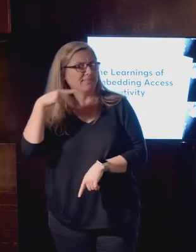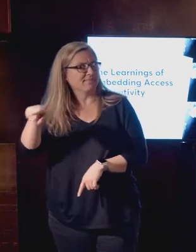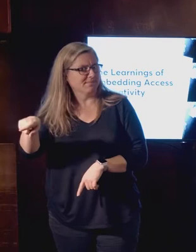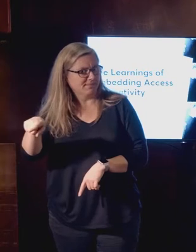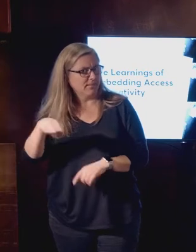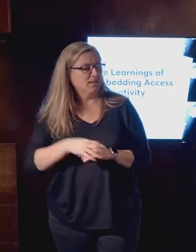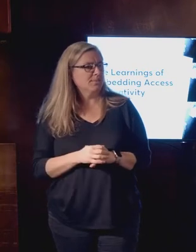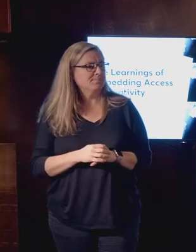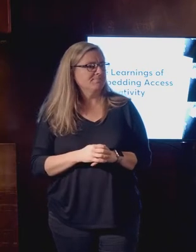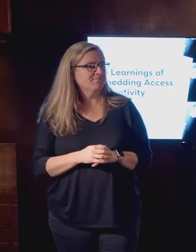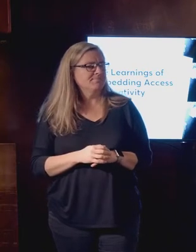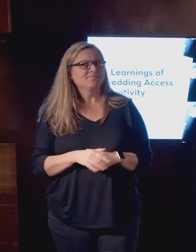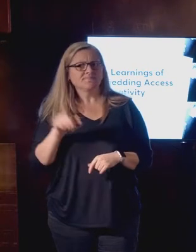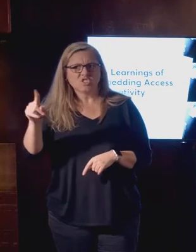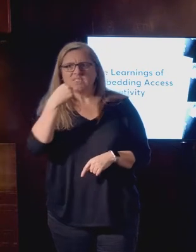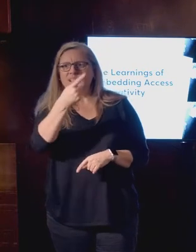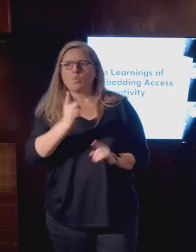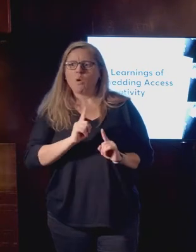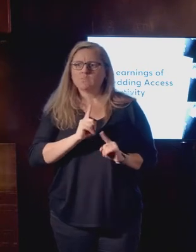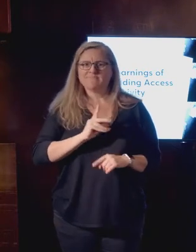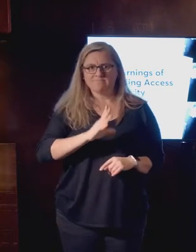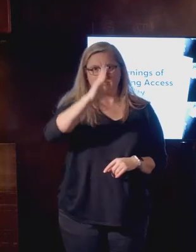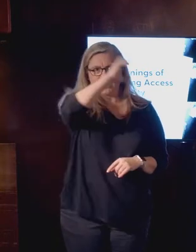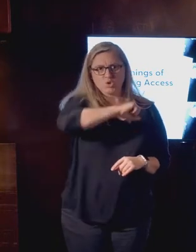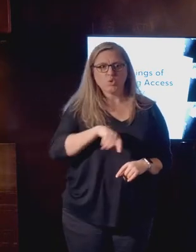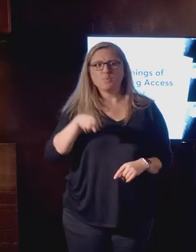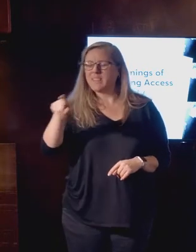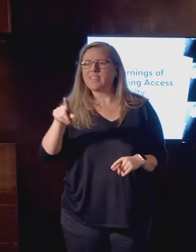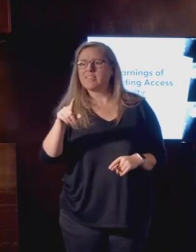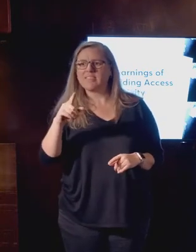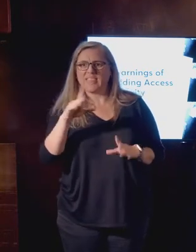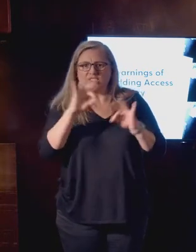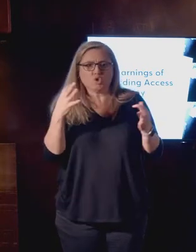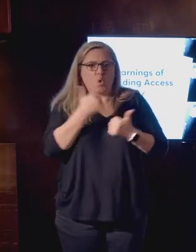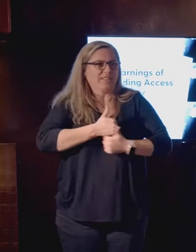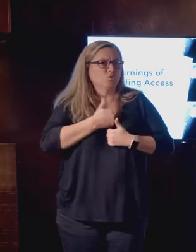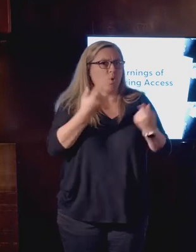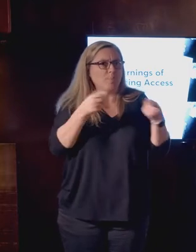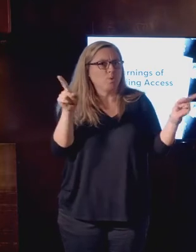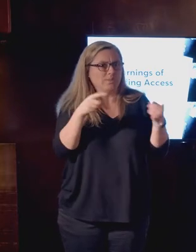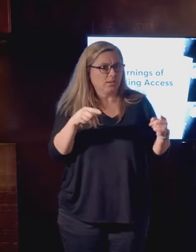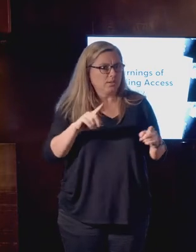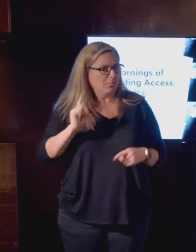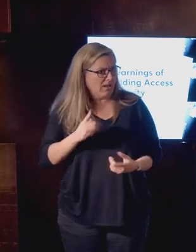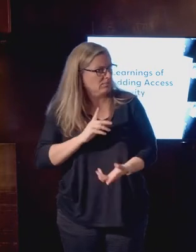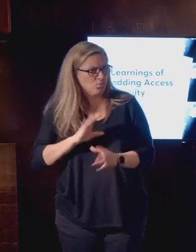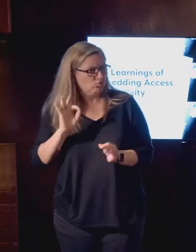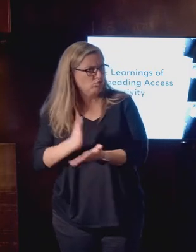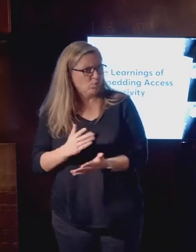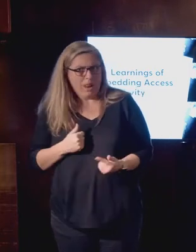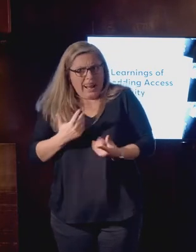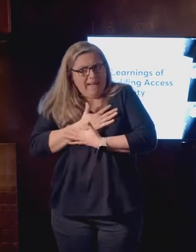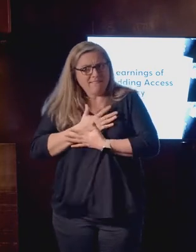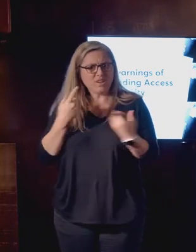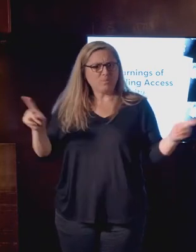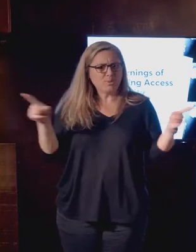us that people assume that deaf people don't enjoy music, but we do, we love music. So I